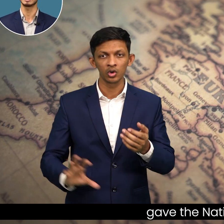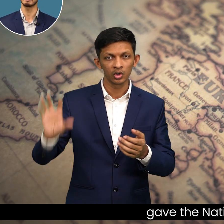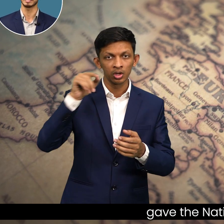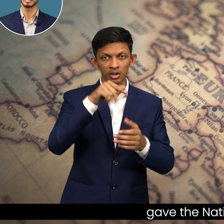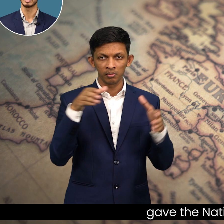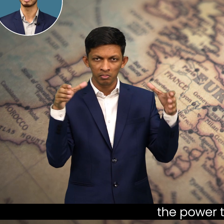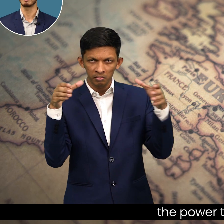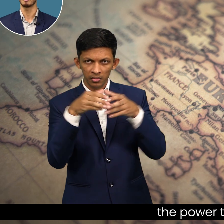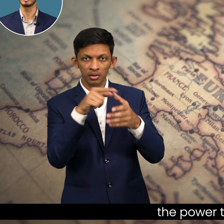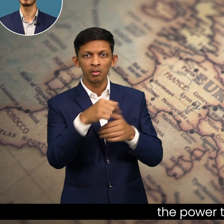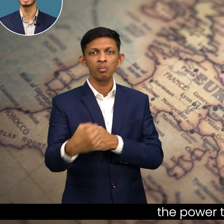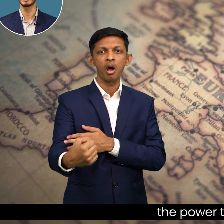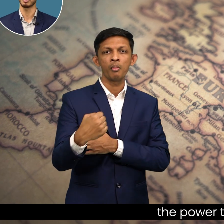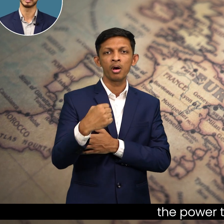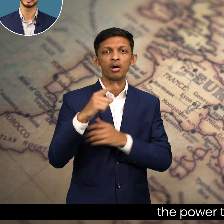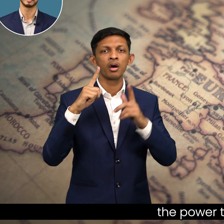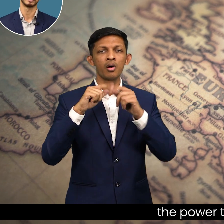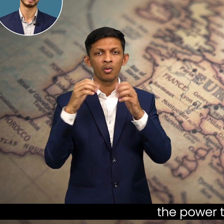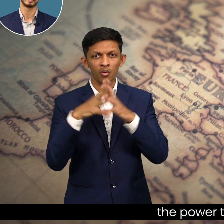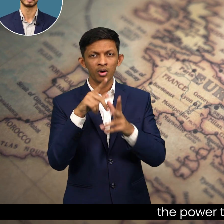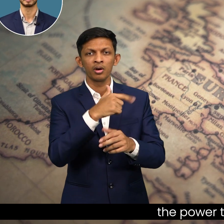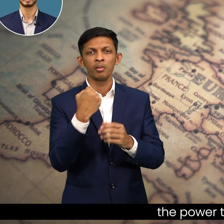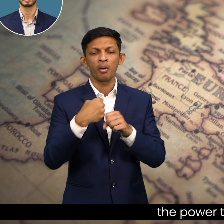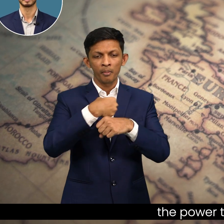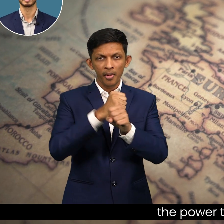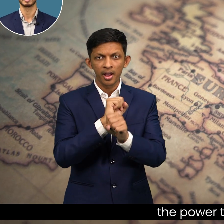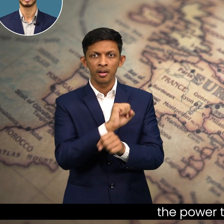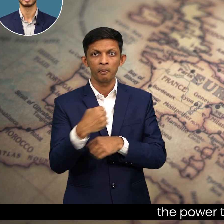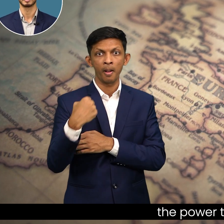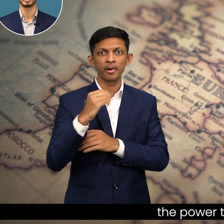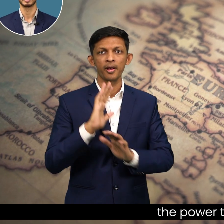National Assembly the power to make laws.